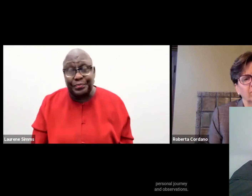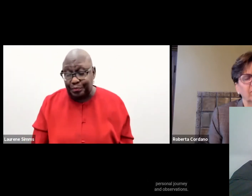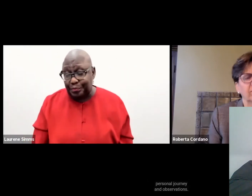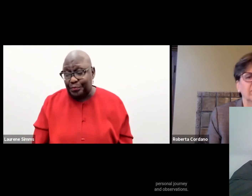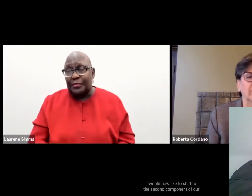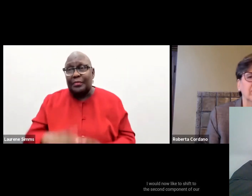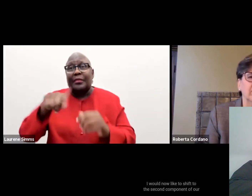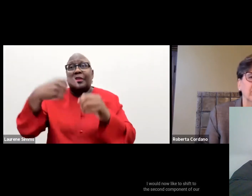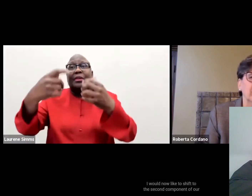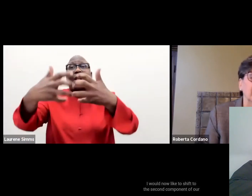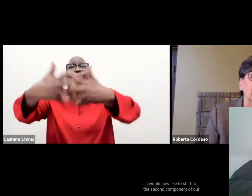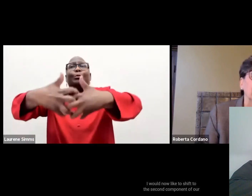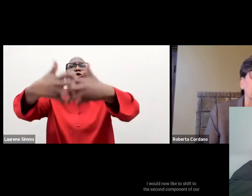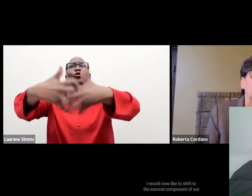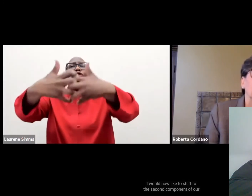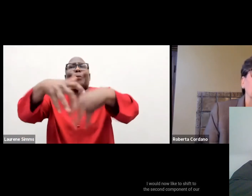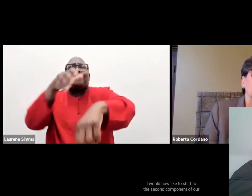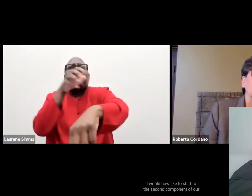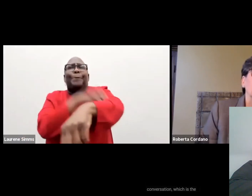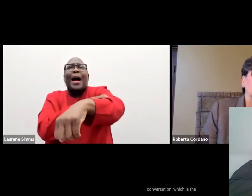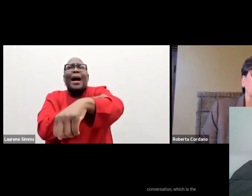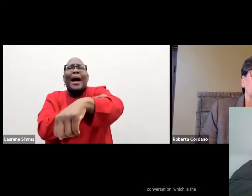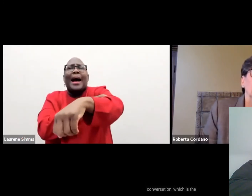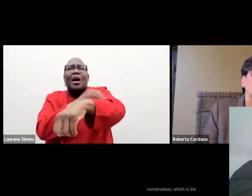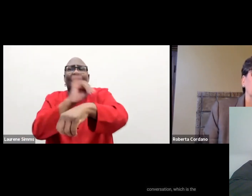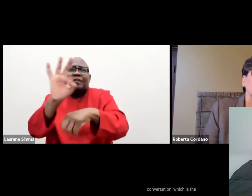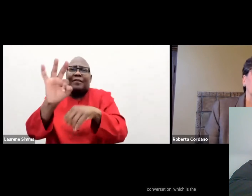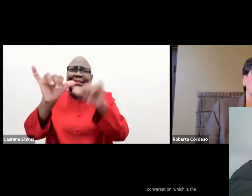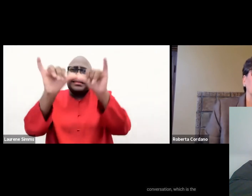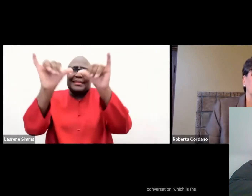of my personal journey and observation.